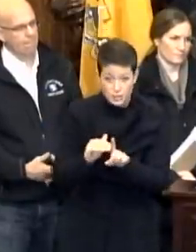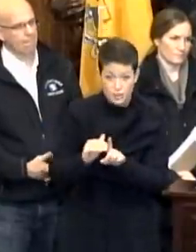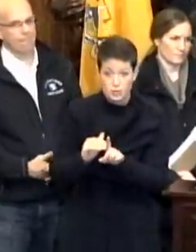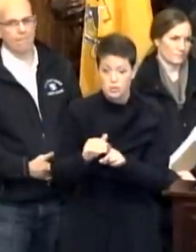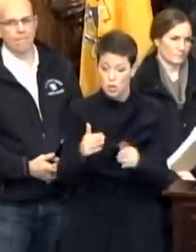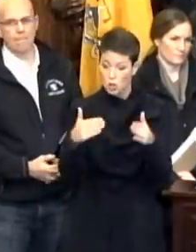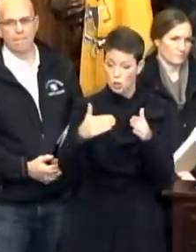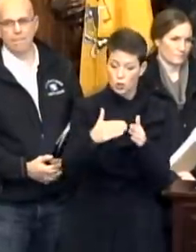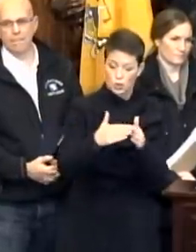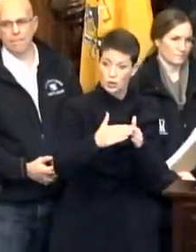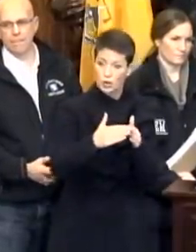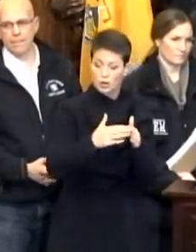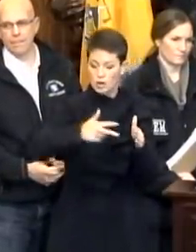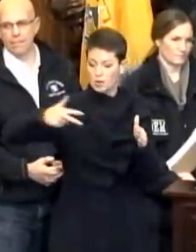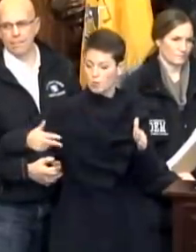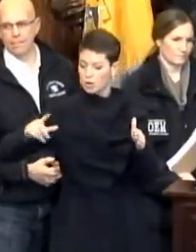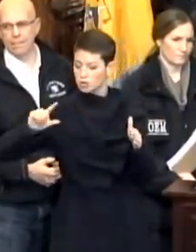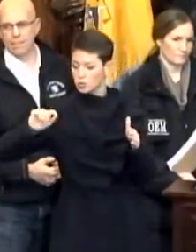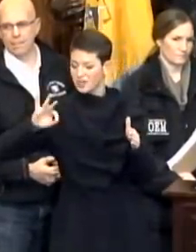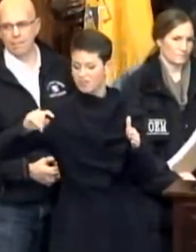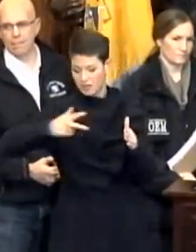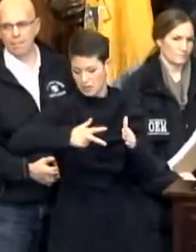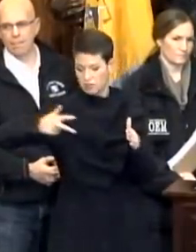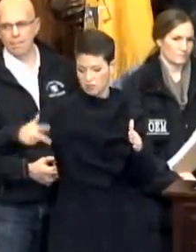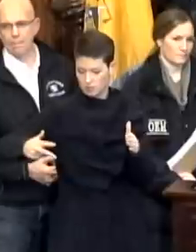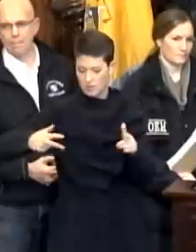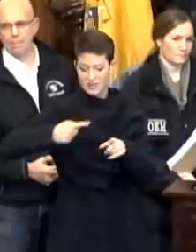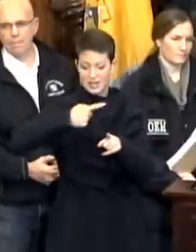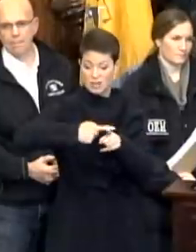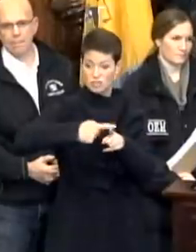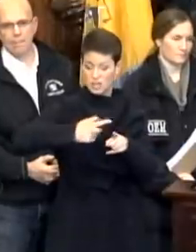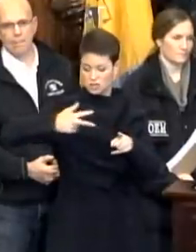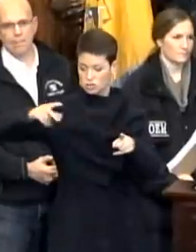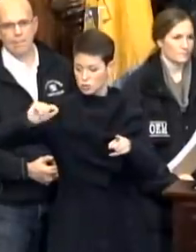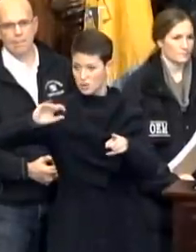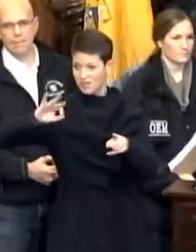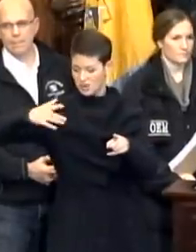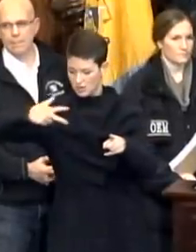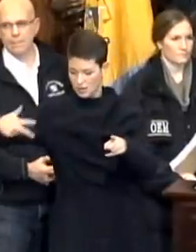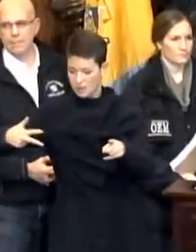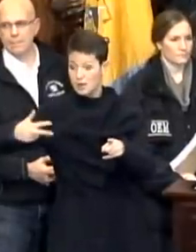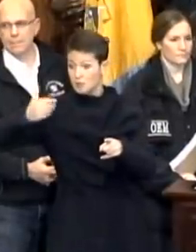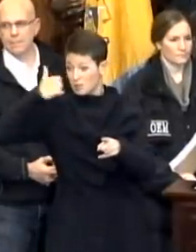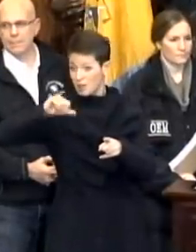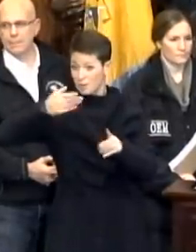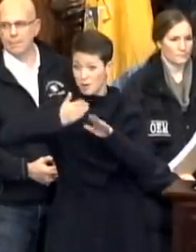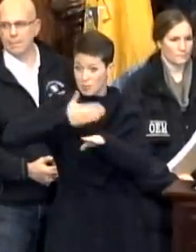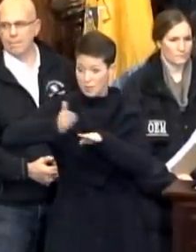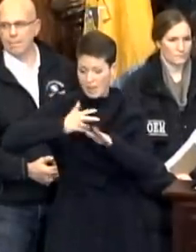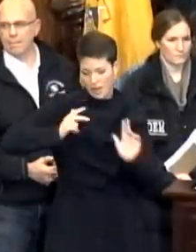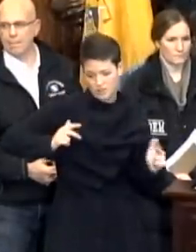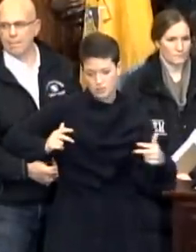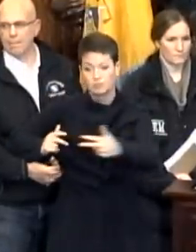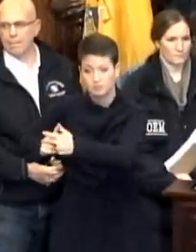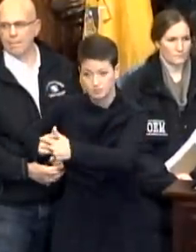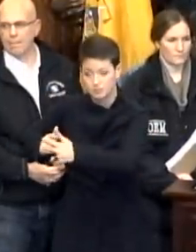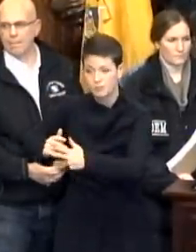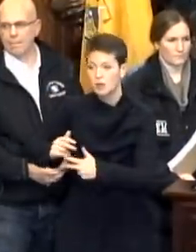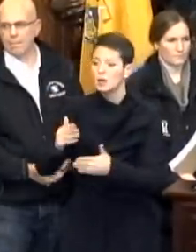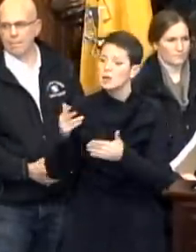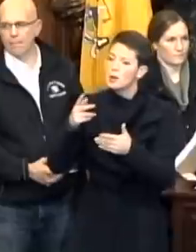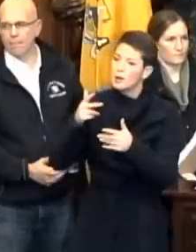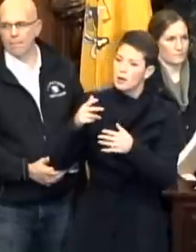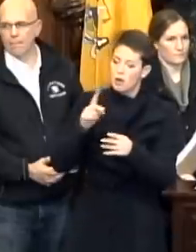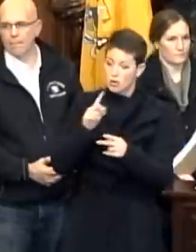of a corner of an intersection. We need that extra room for the plows to get by. Park as close to the curb